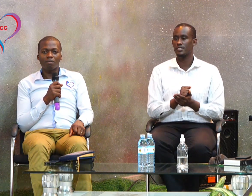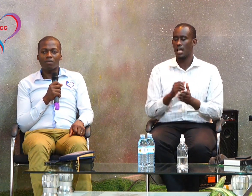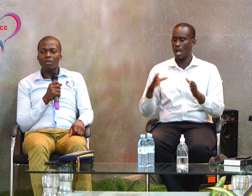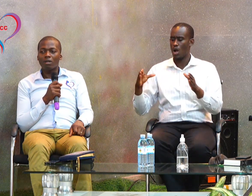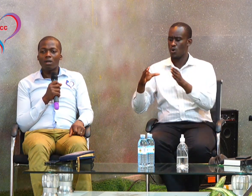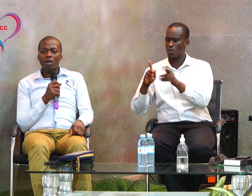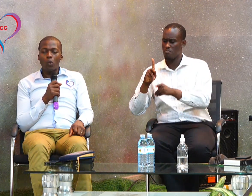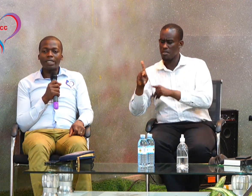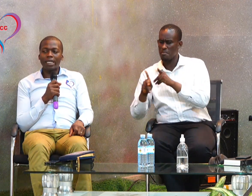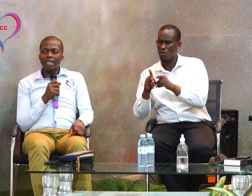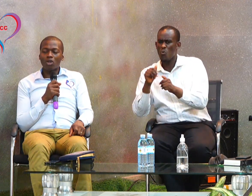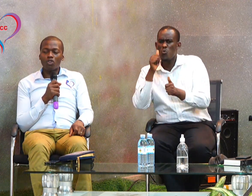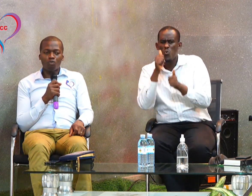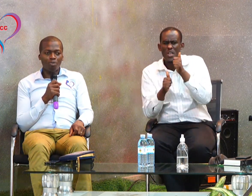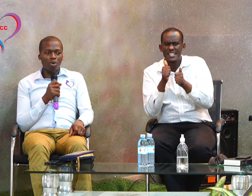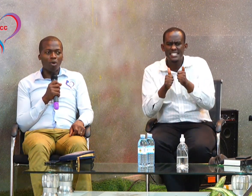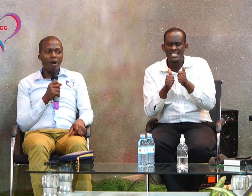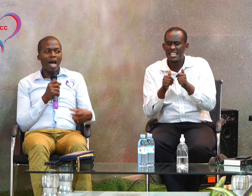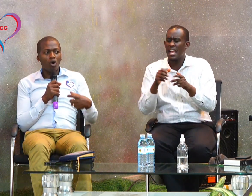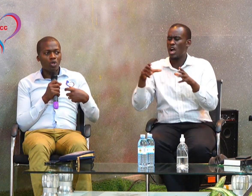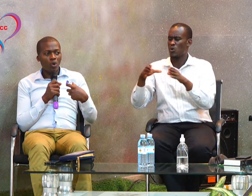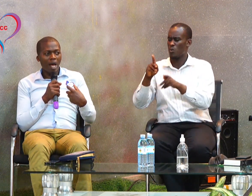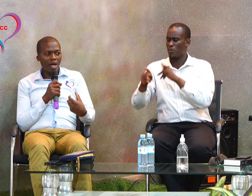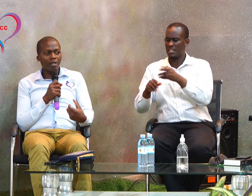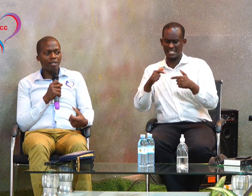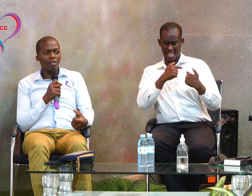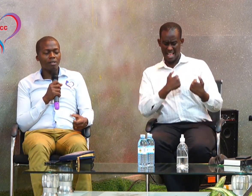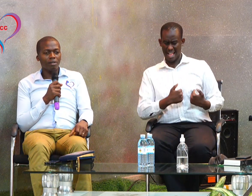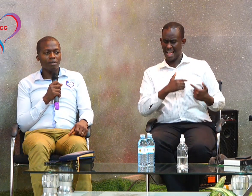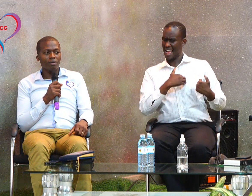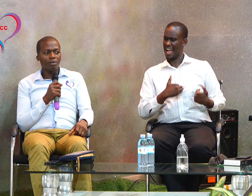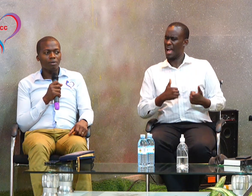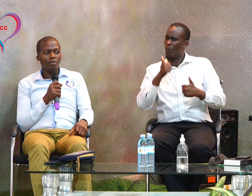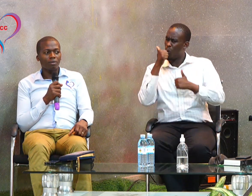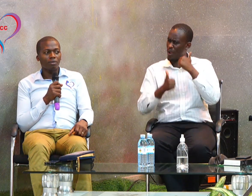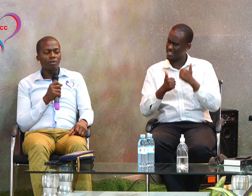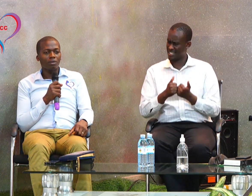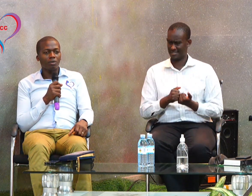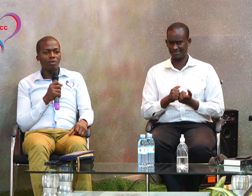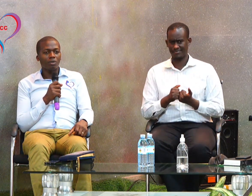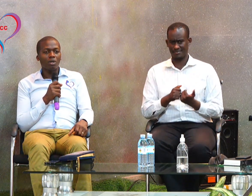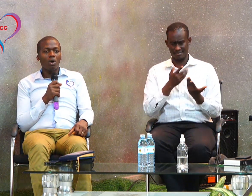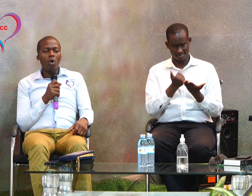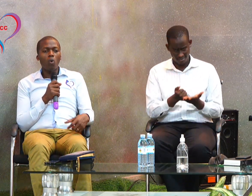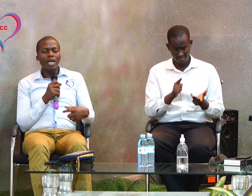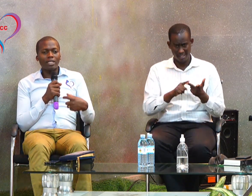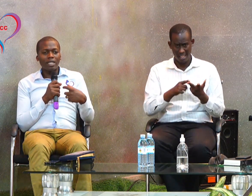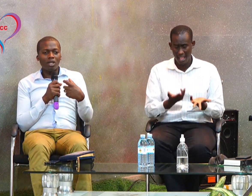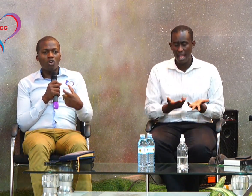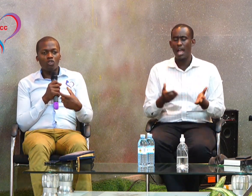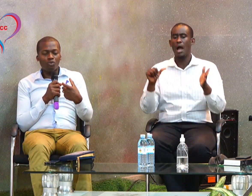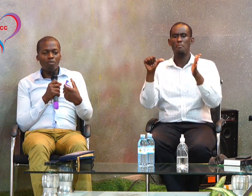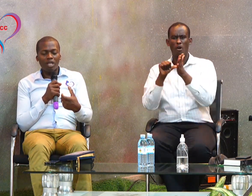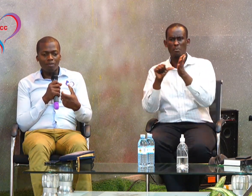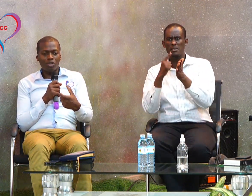chabali ku mutima gwo. What category of people are on your heart? Bizibu chibyola babala bibatalaba. Oh, what